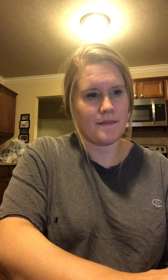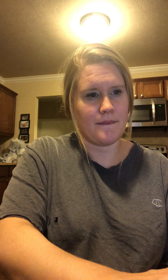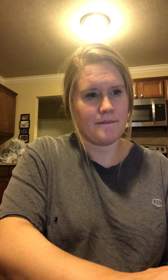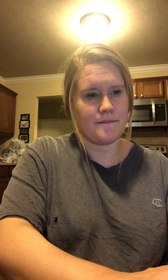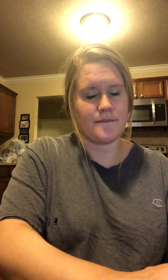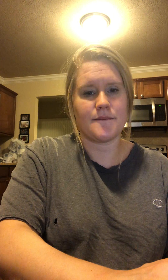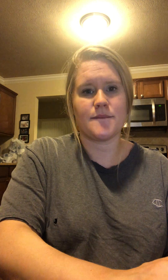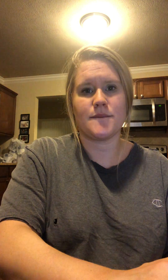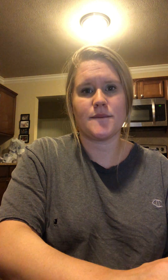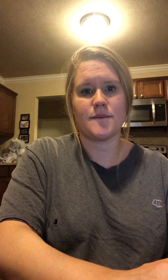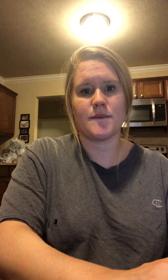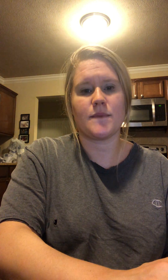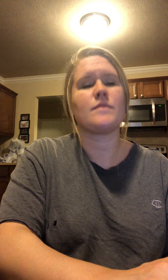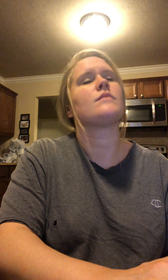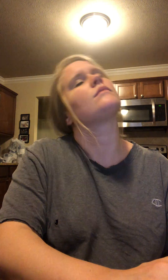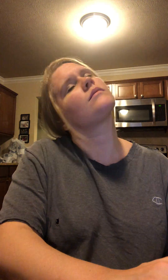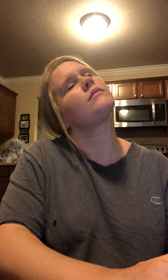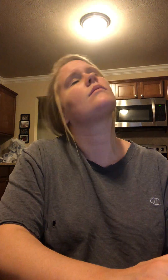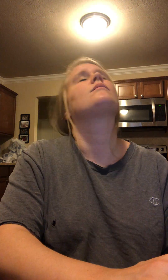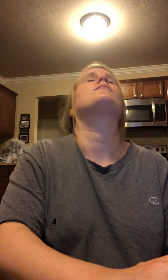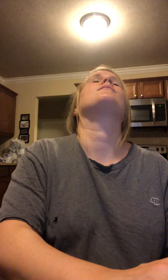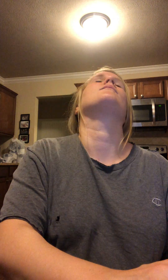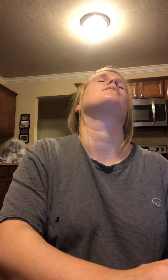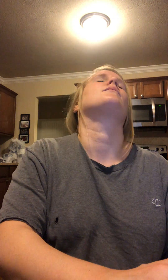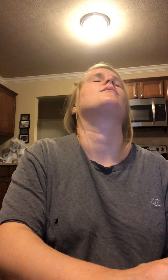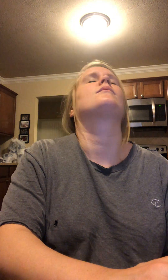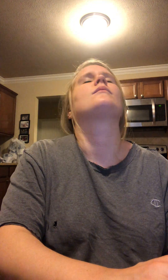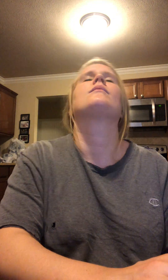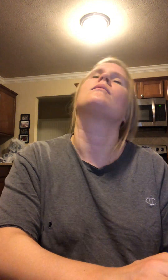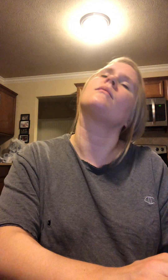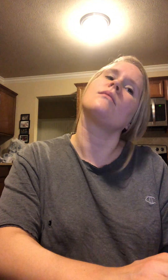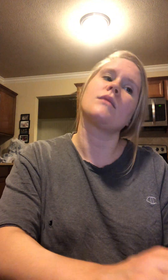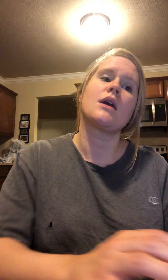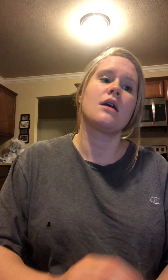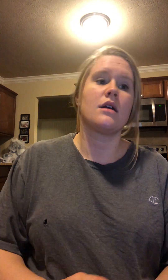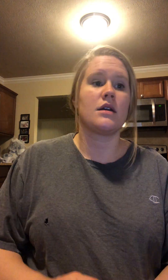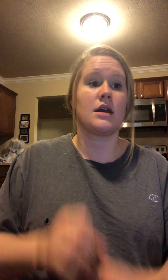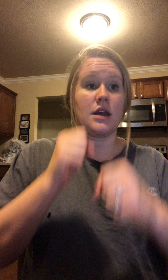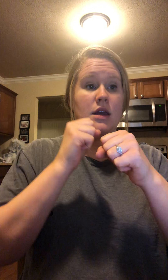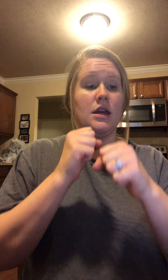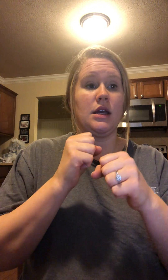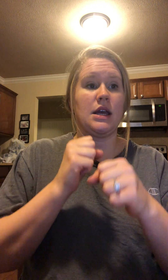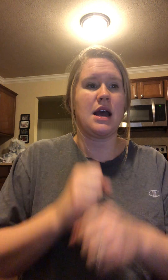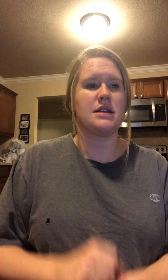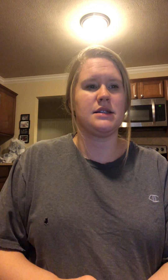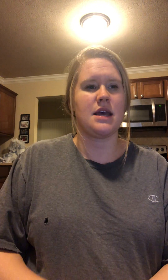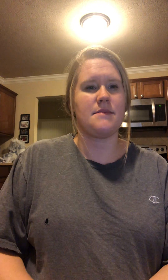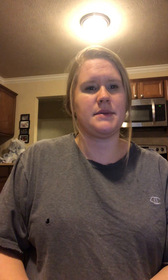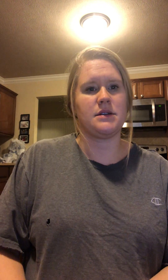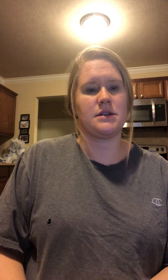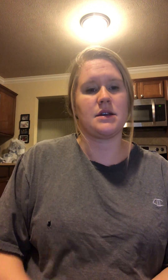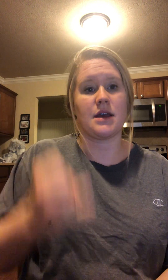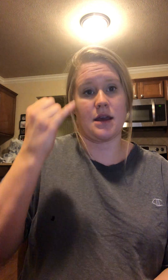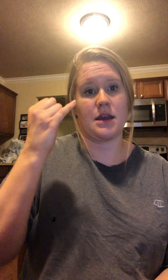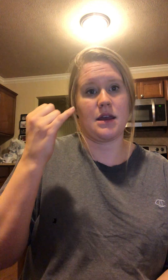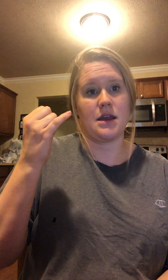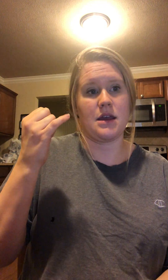Specials are a place where a lot of the academic concepts taught in the classroom are reinforced. We